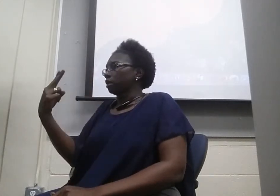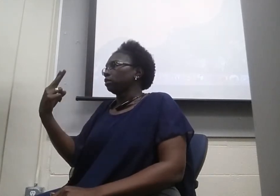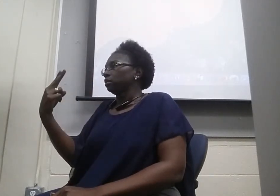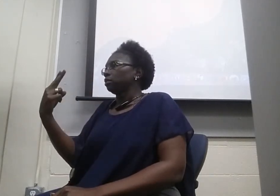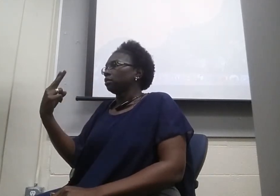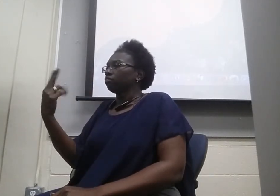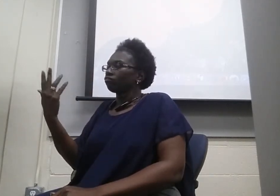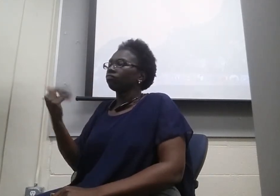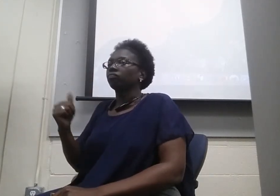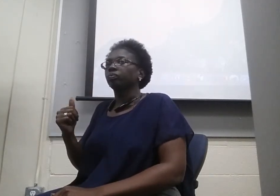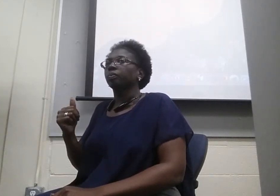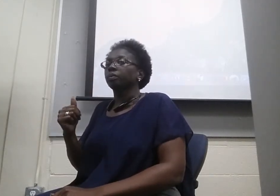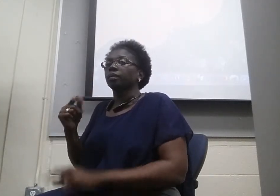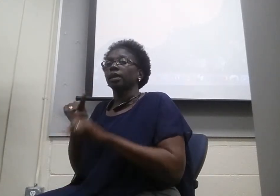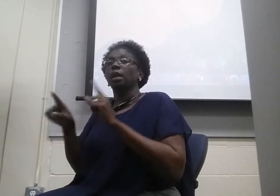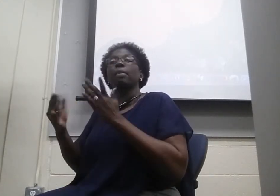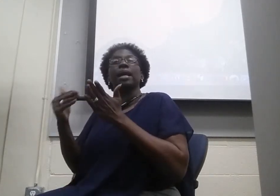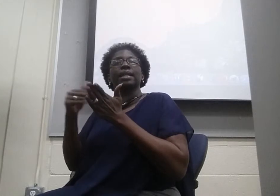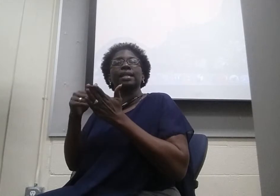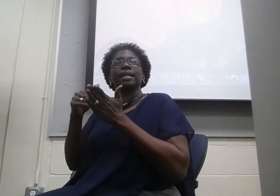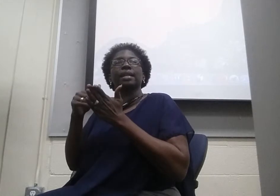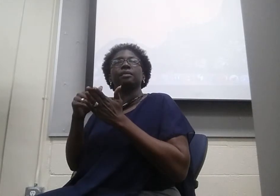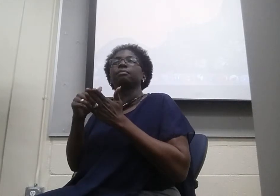but again, it's kind of what works for me.